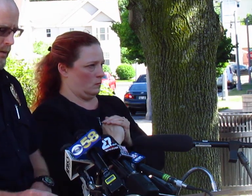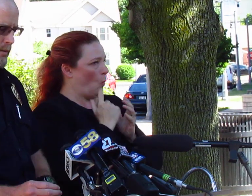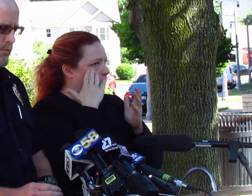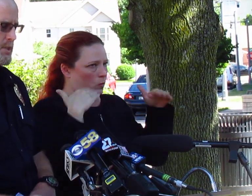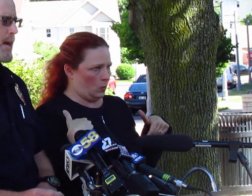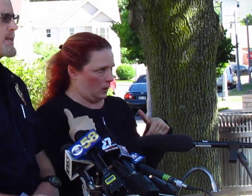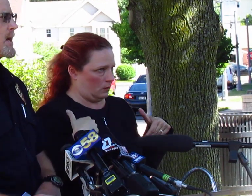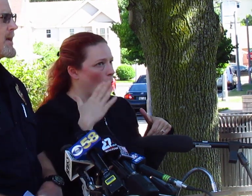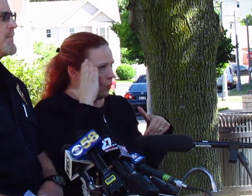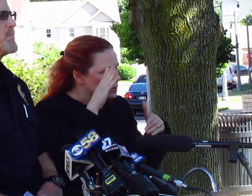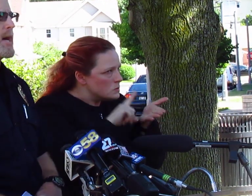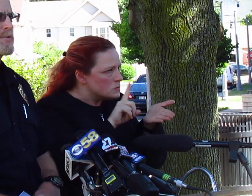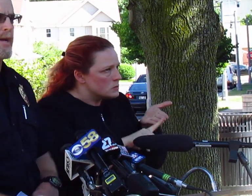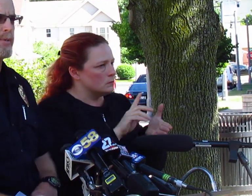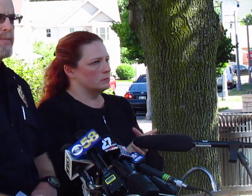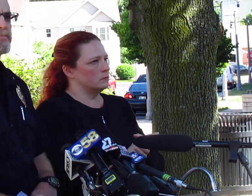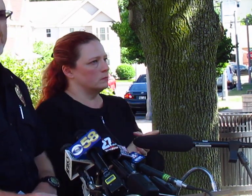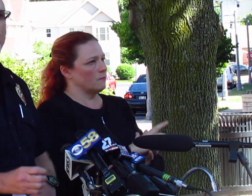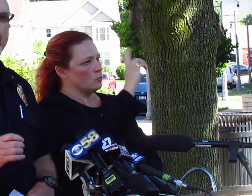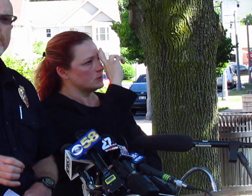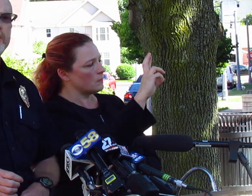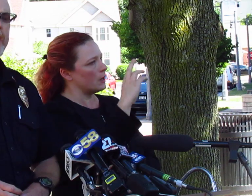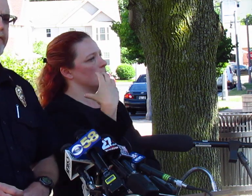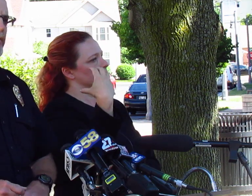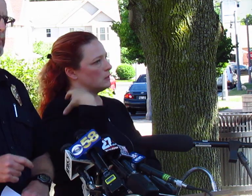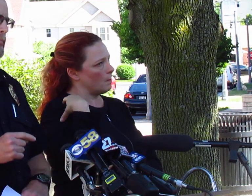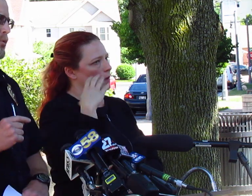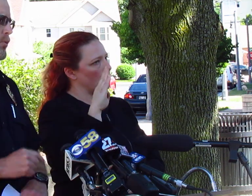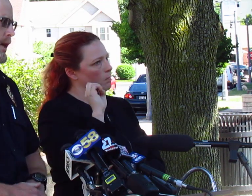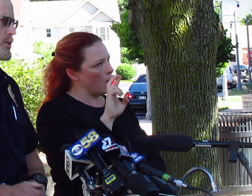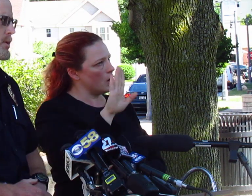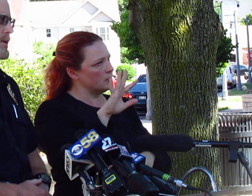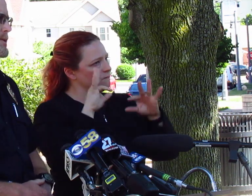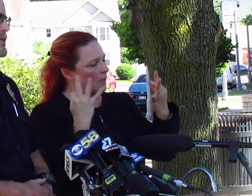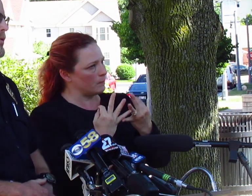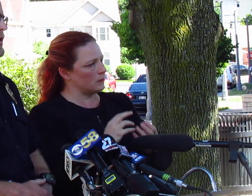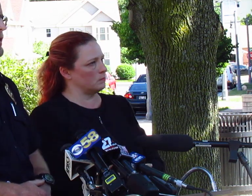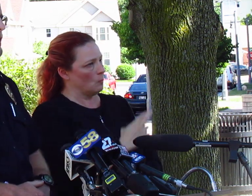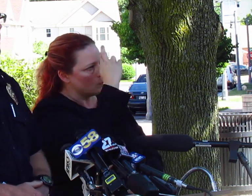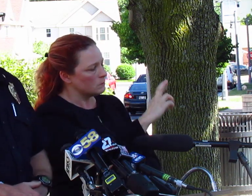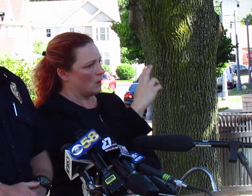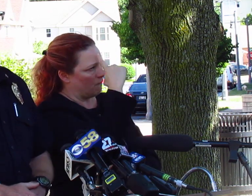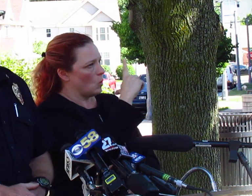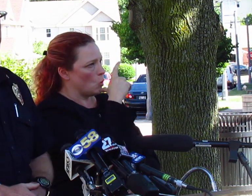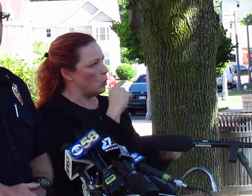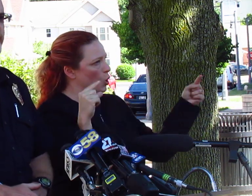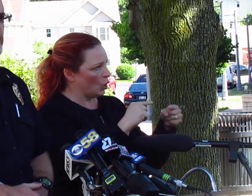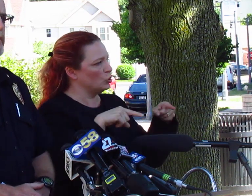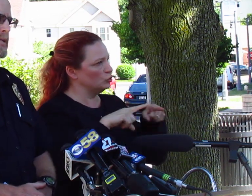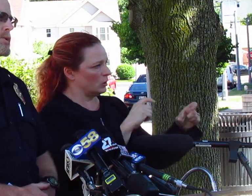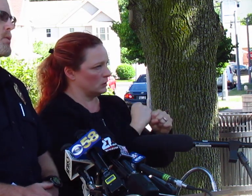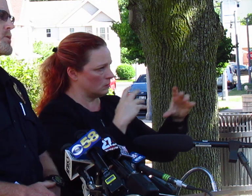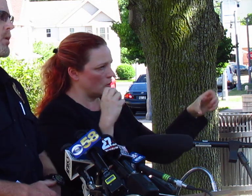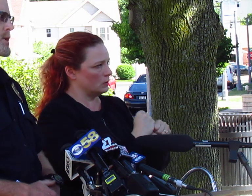for respect out of Captain Barr's family, out of respect for the people who were injured in this situation, out of respect